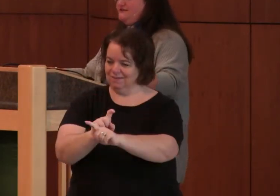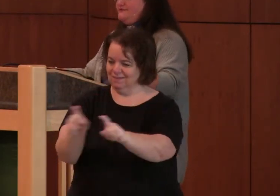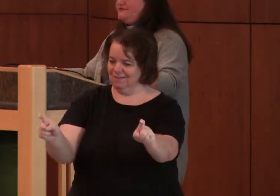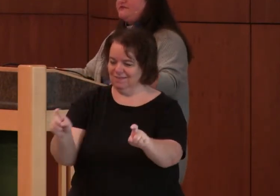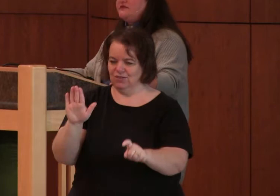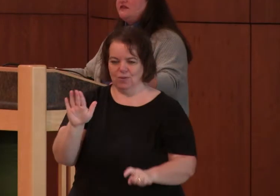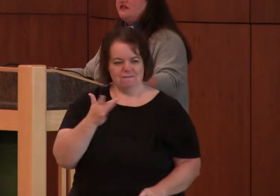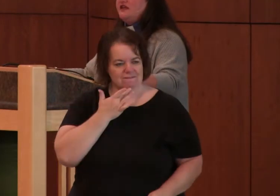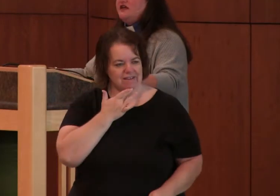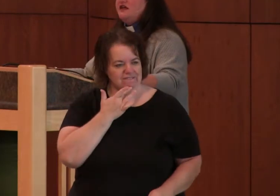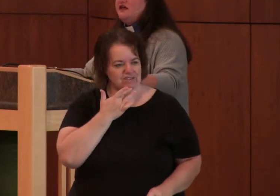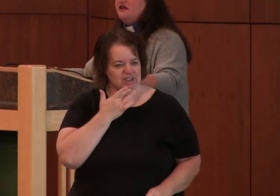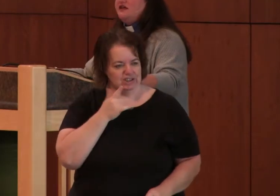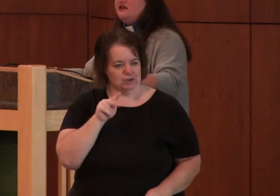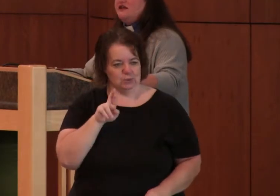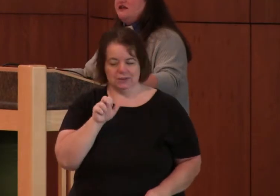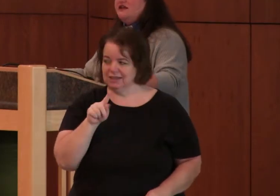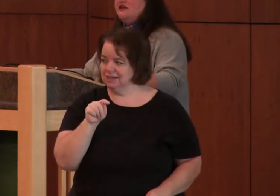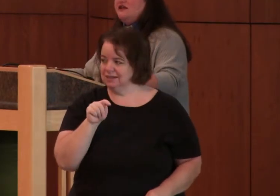treat.